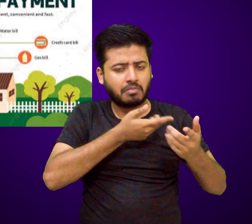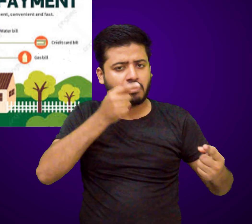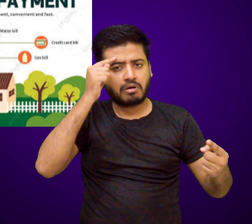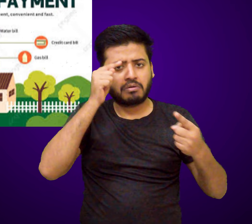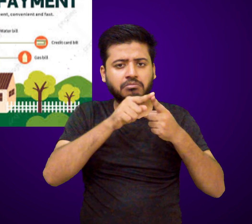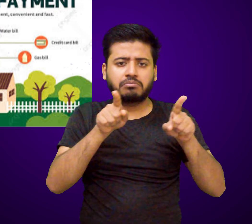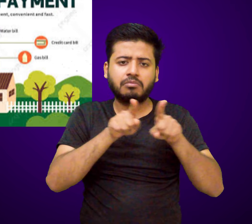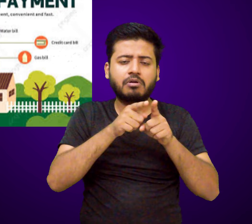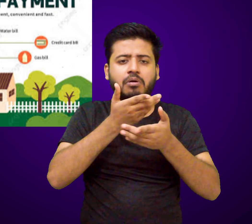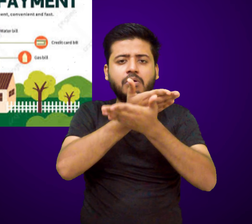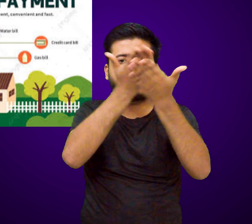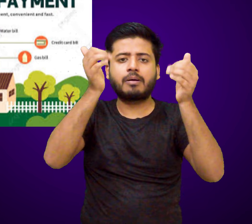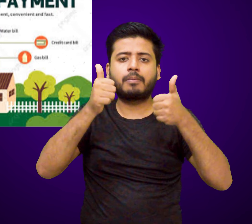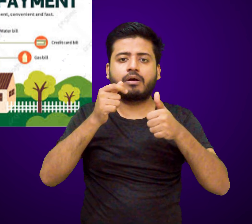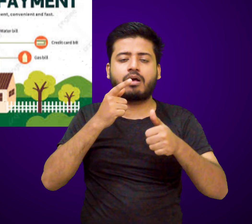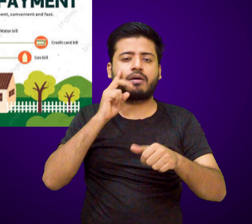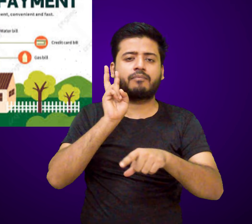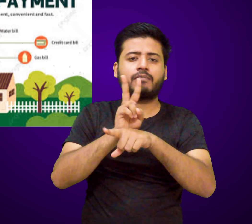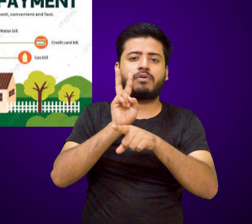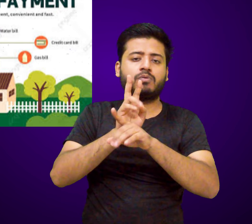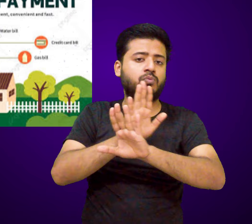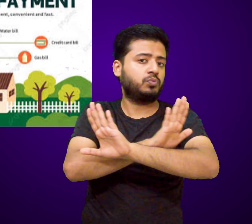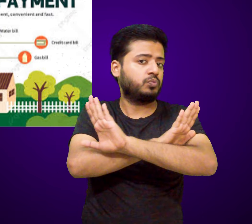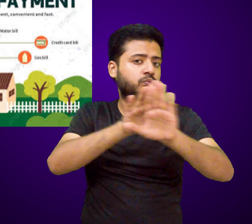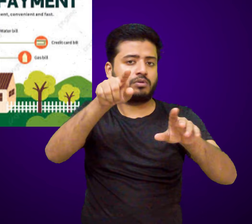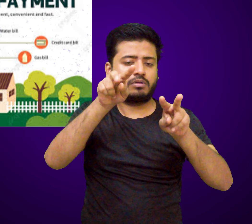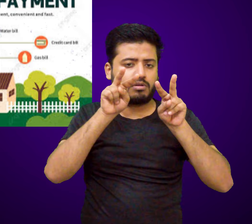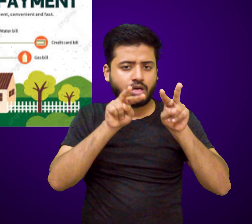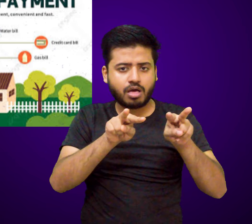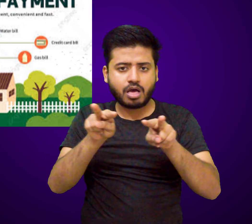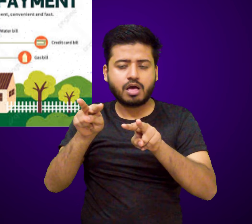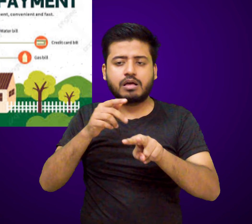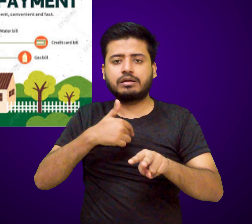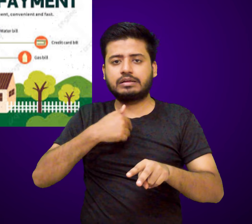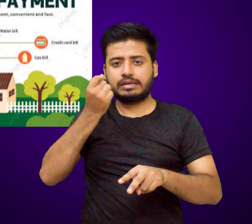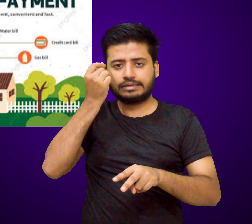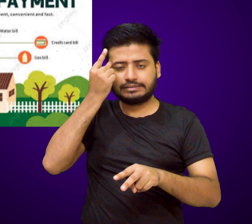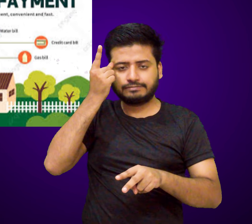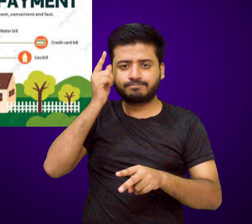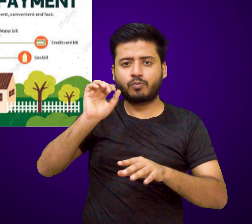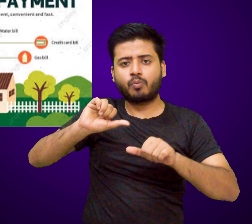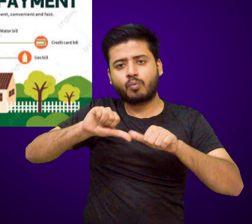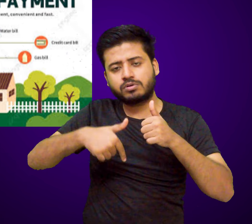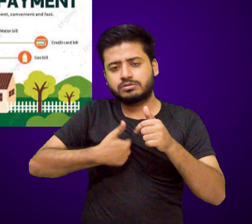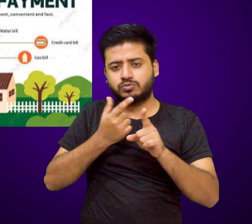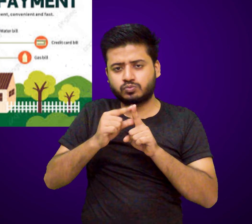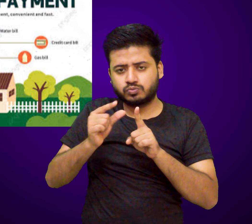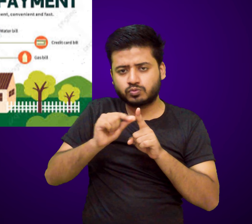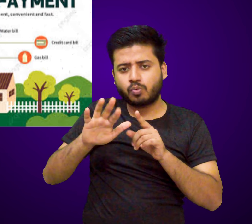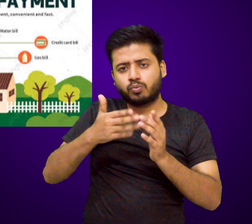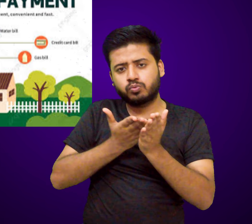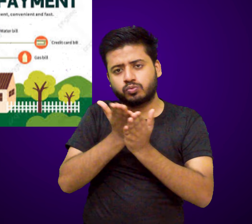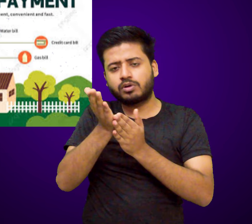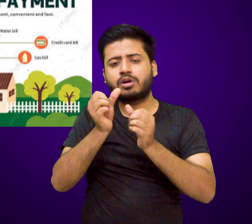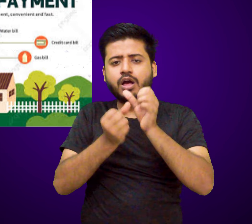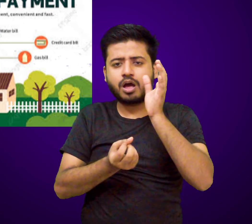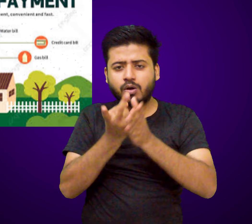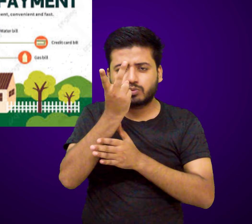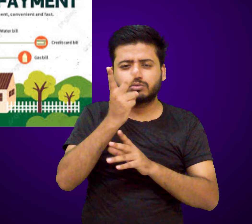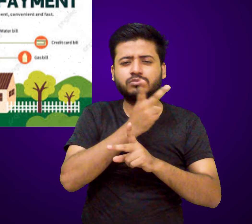daily life and ability to work. The letter, which may be part of an initial application or an appeal, should highlight medical evidence